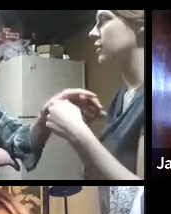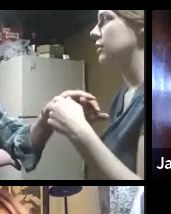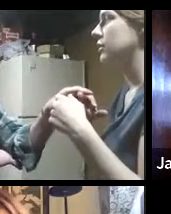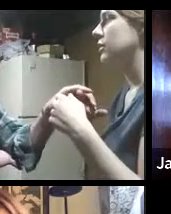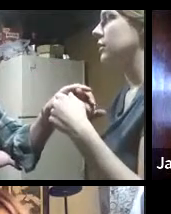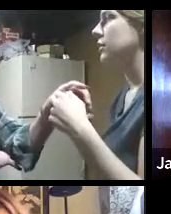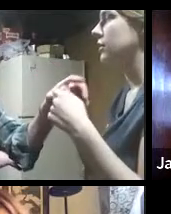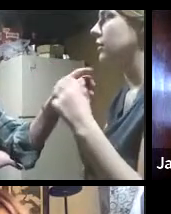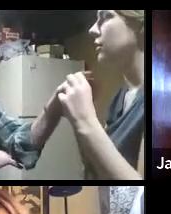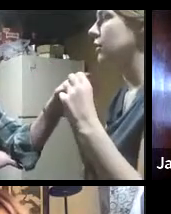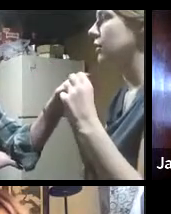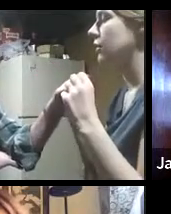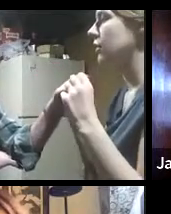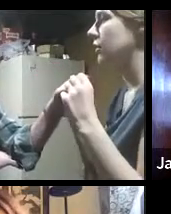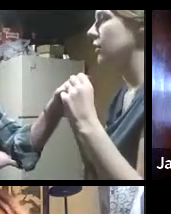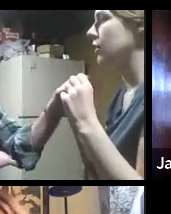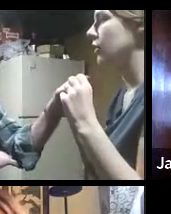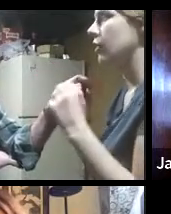Okay.